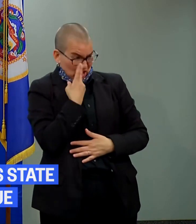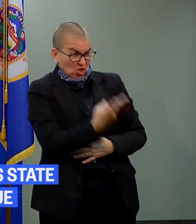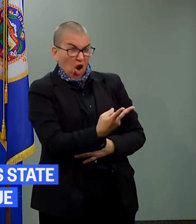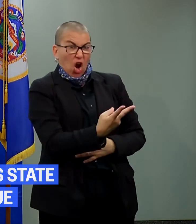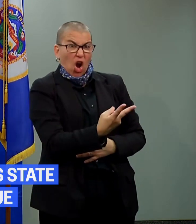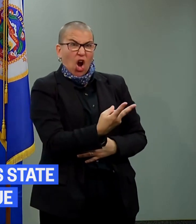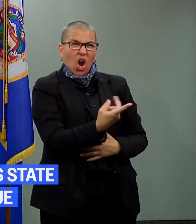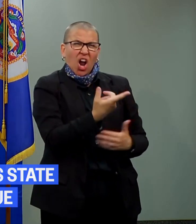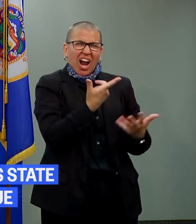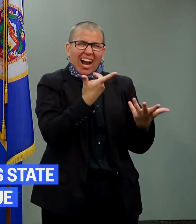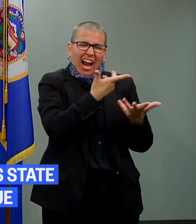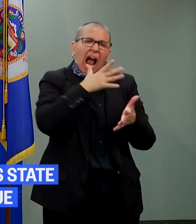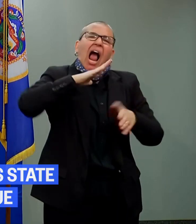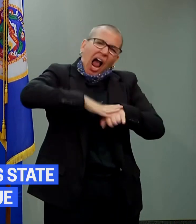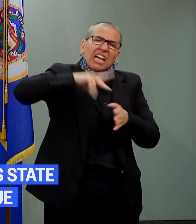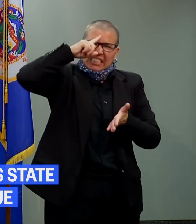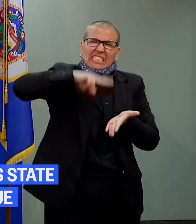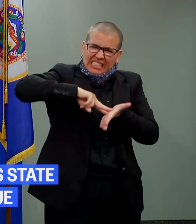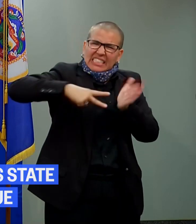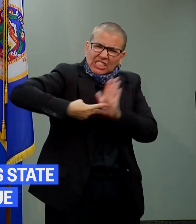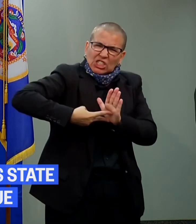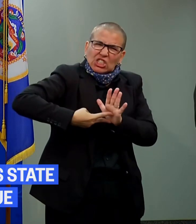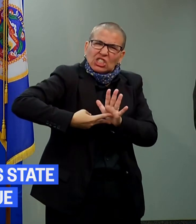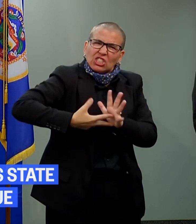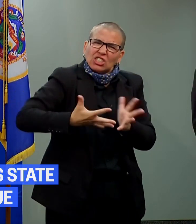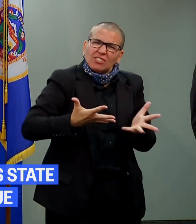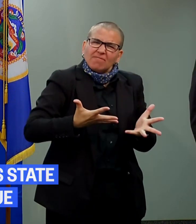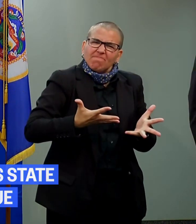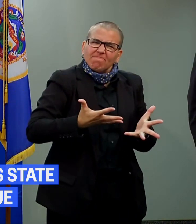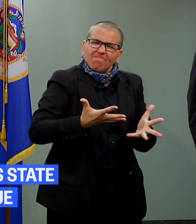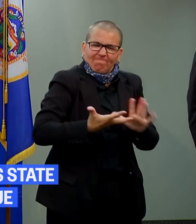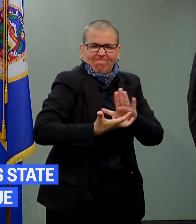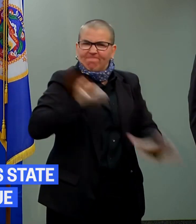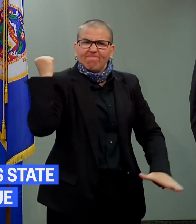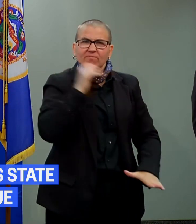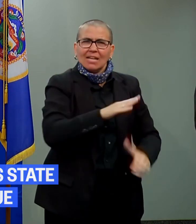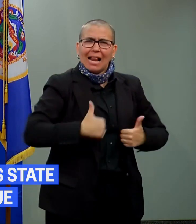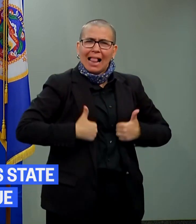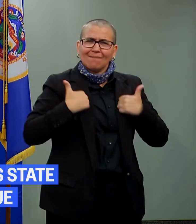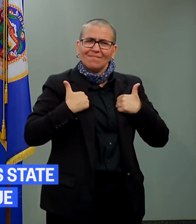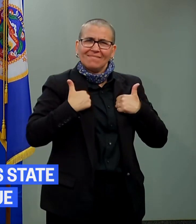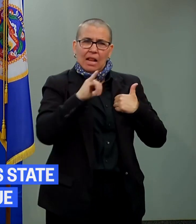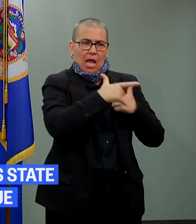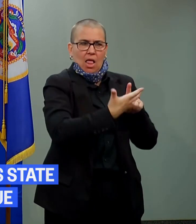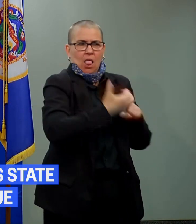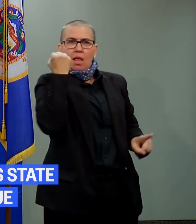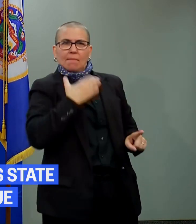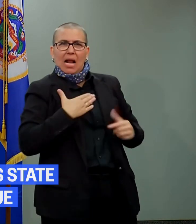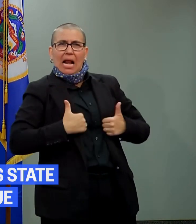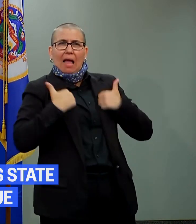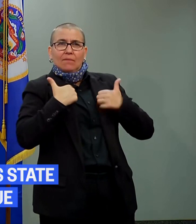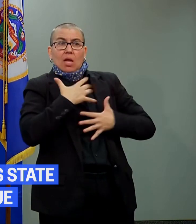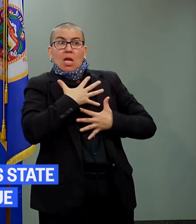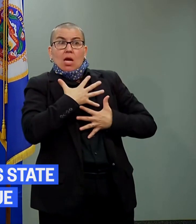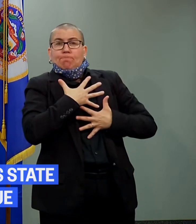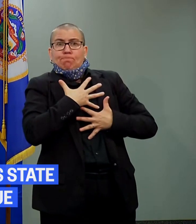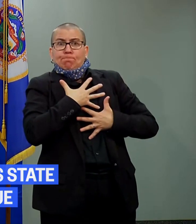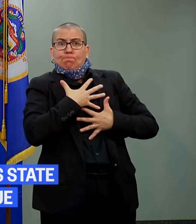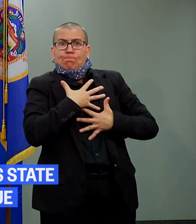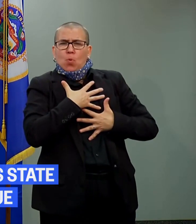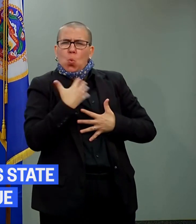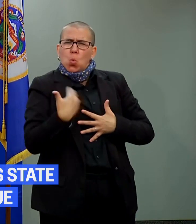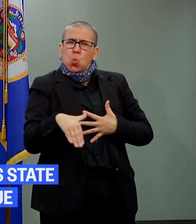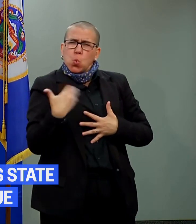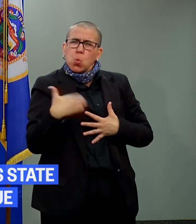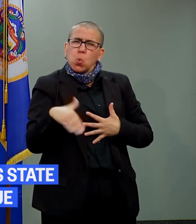the humanity of all of us, we're human, and the emotions come forward. But I think one of the problems we've